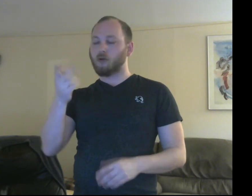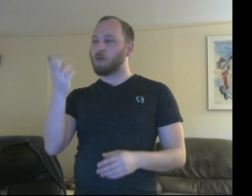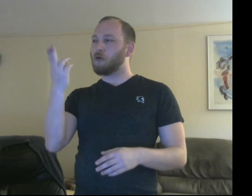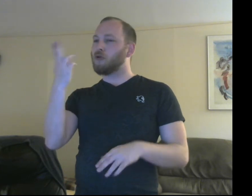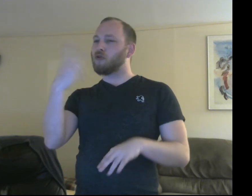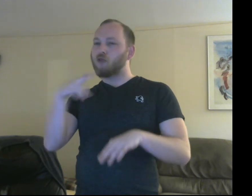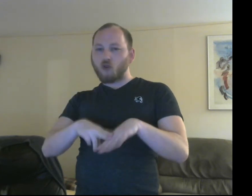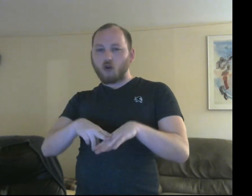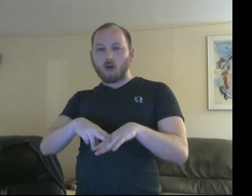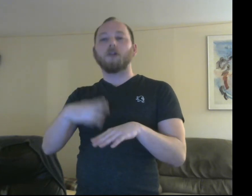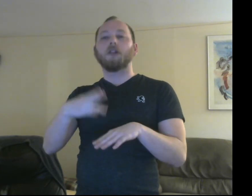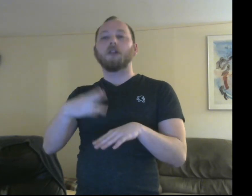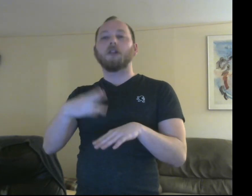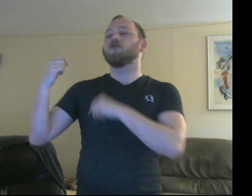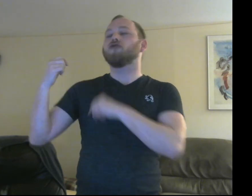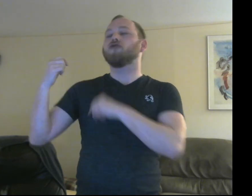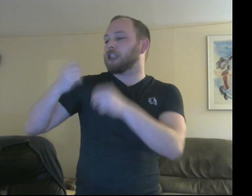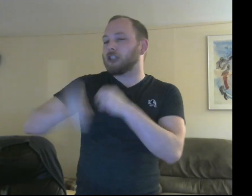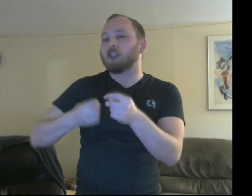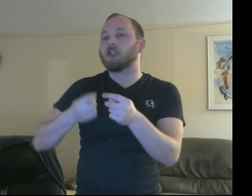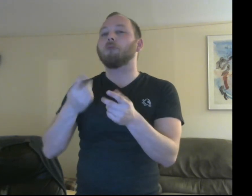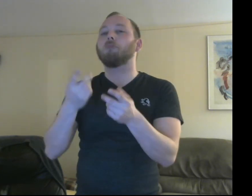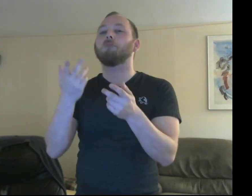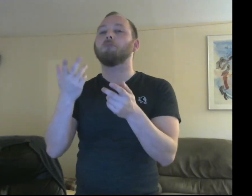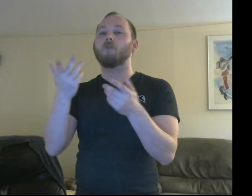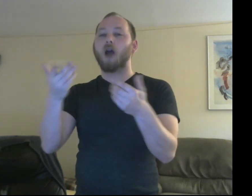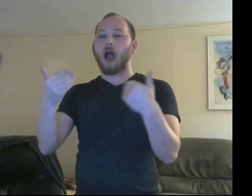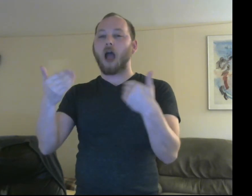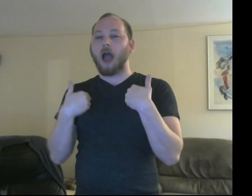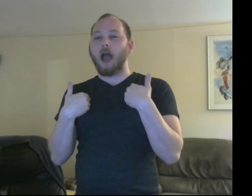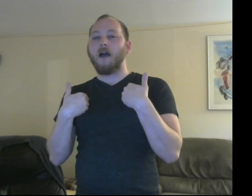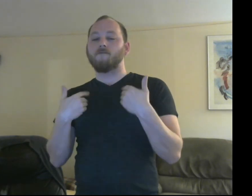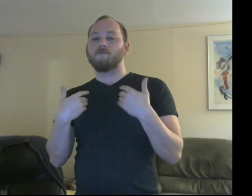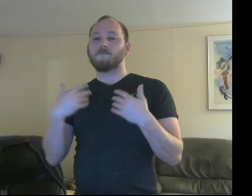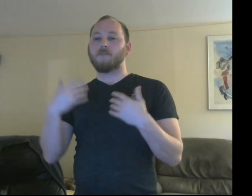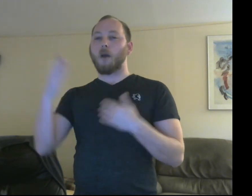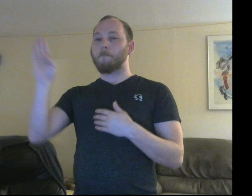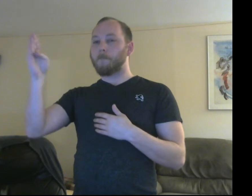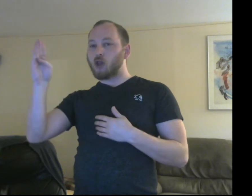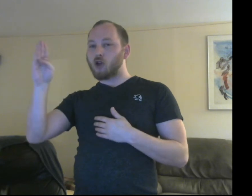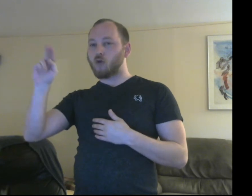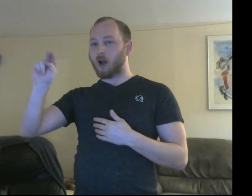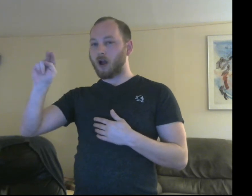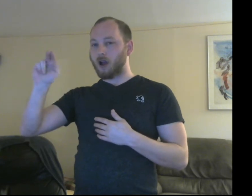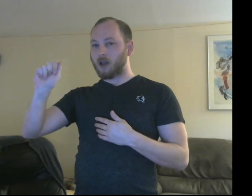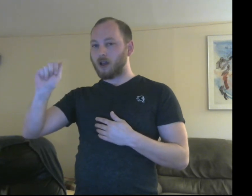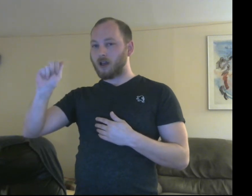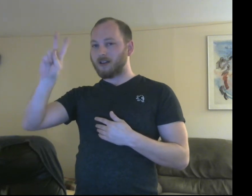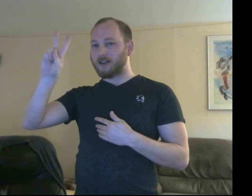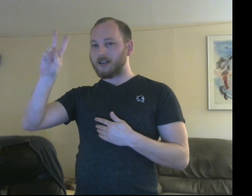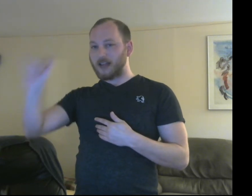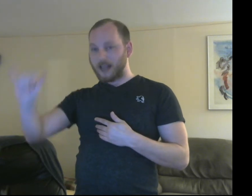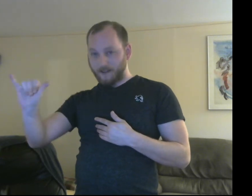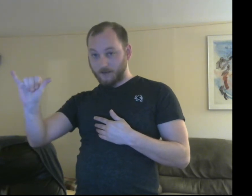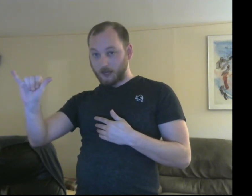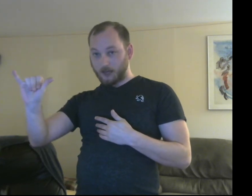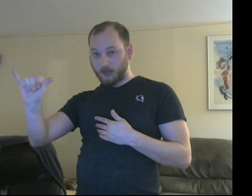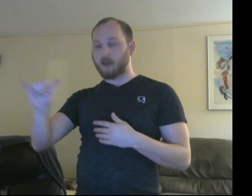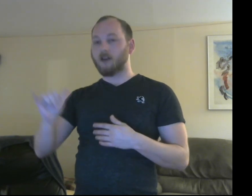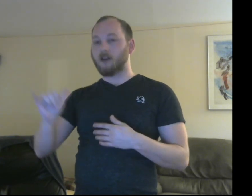with a white shirt and a red power tie. I'll show you what the proper attire looks like and